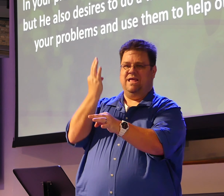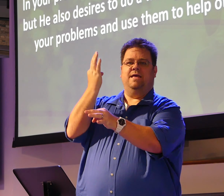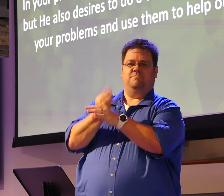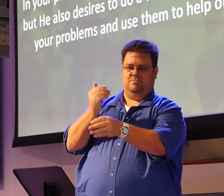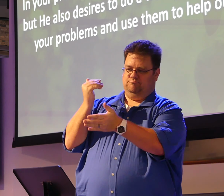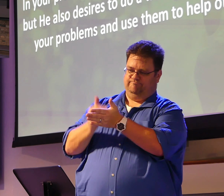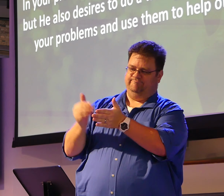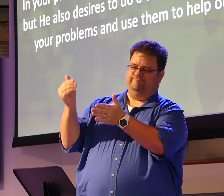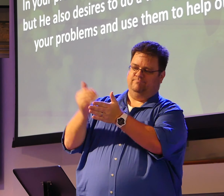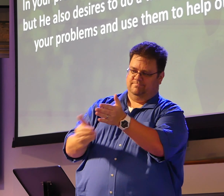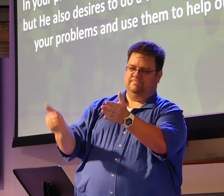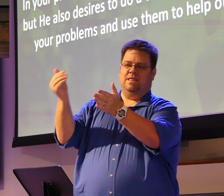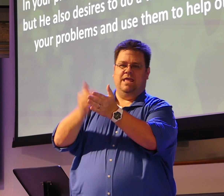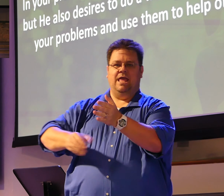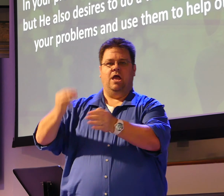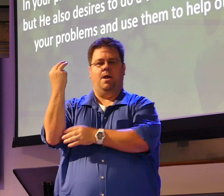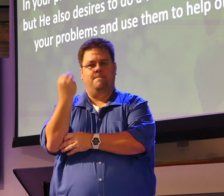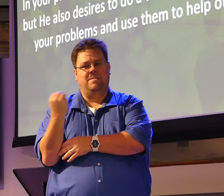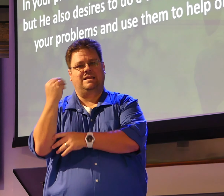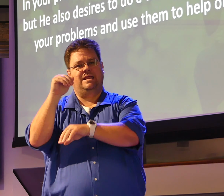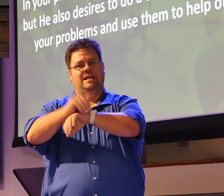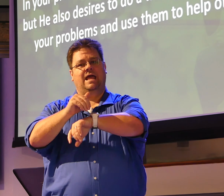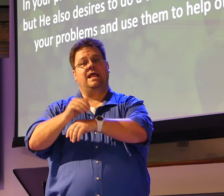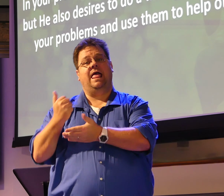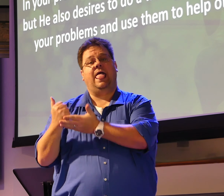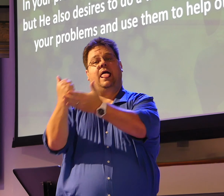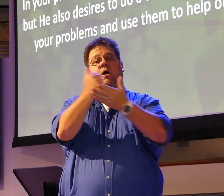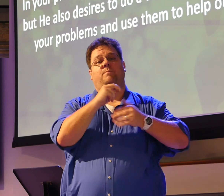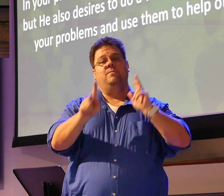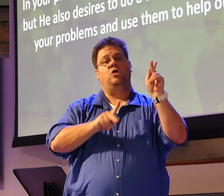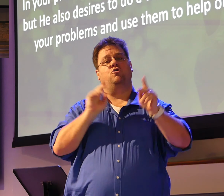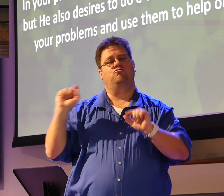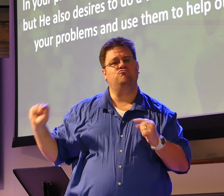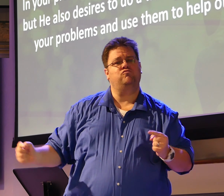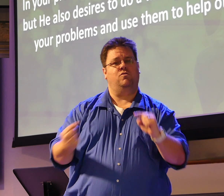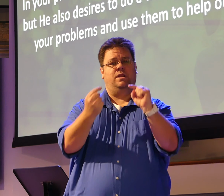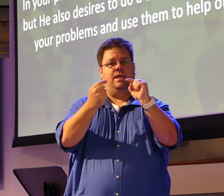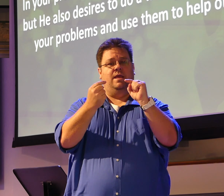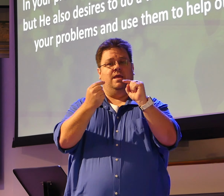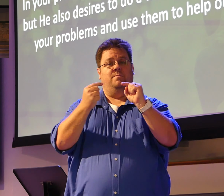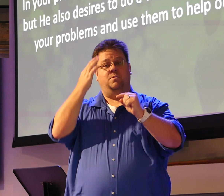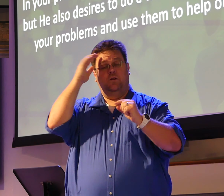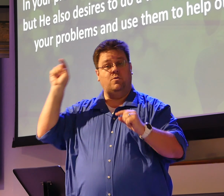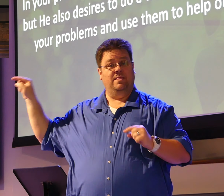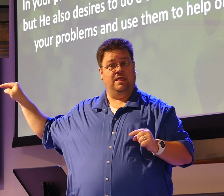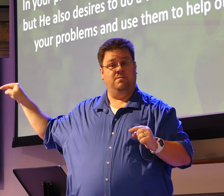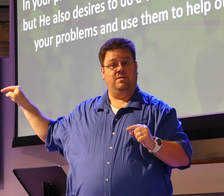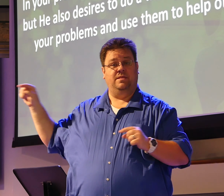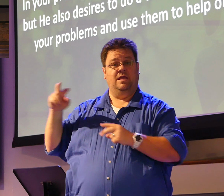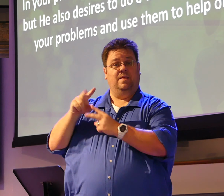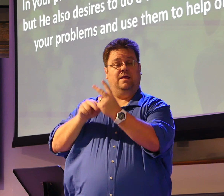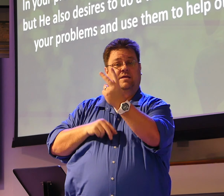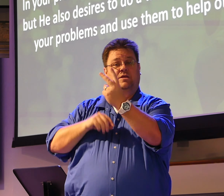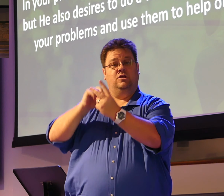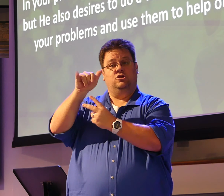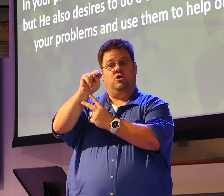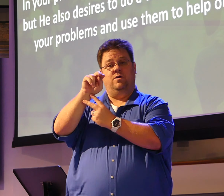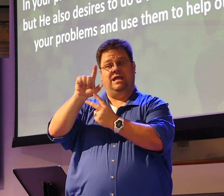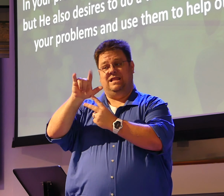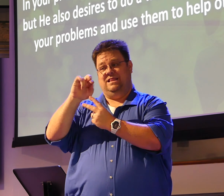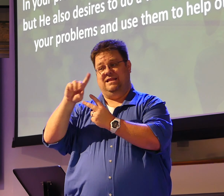every monday night to lead our grief share to help people who are hurting but what you may not know about john and linda